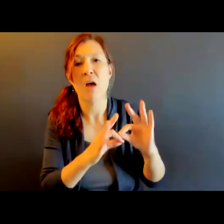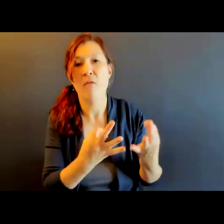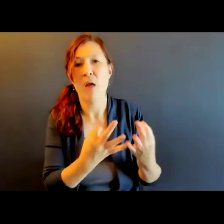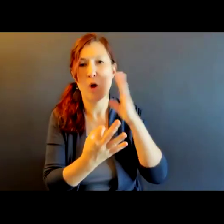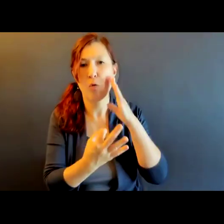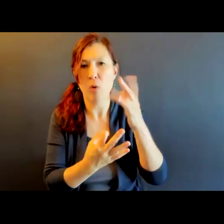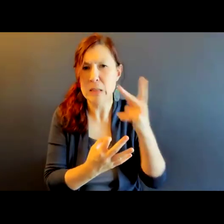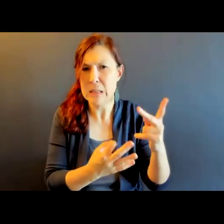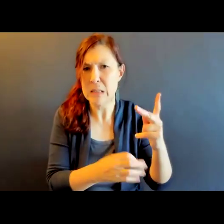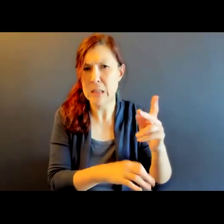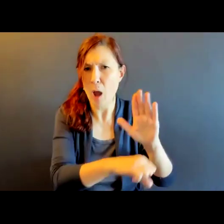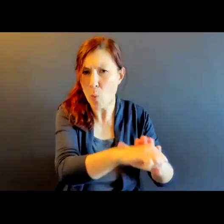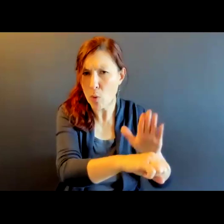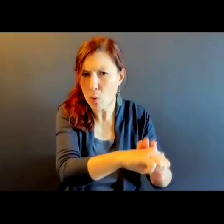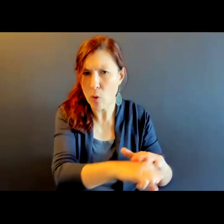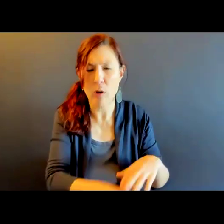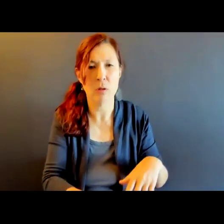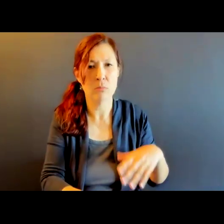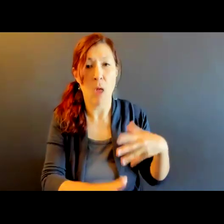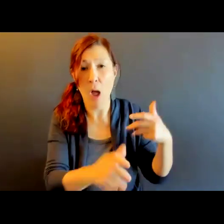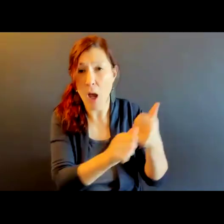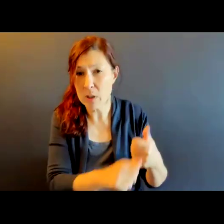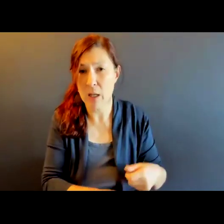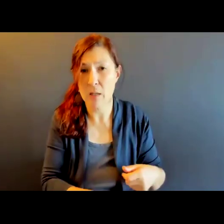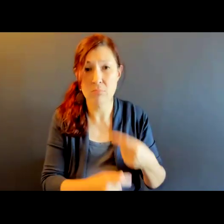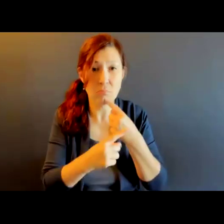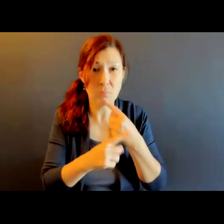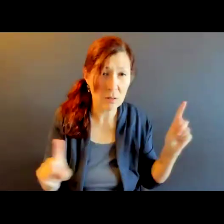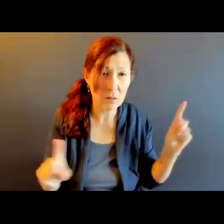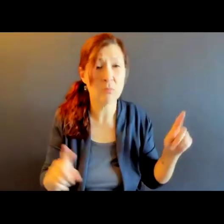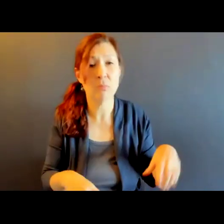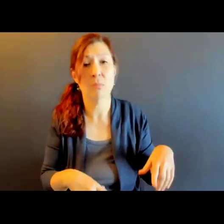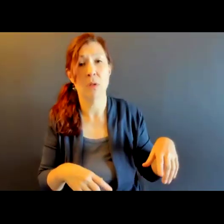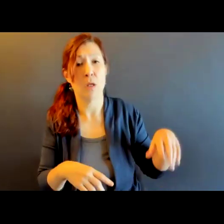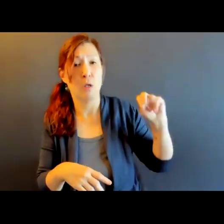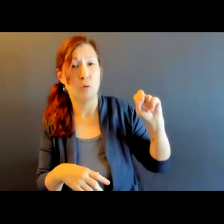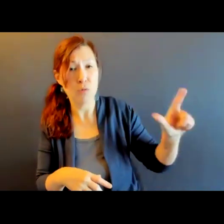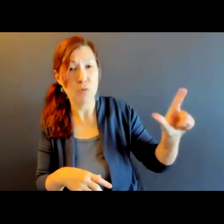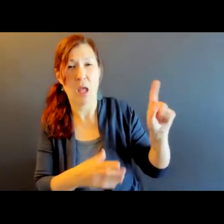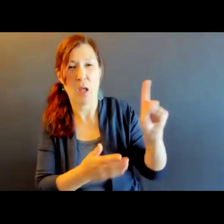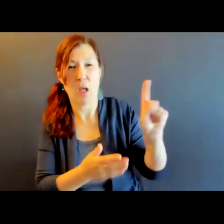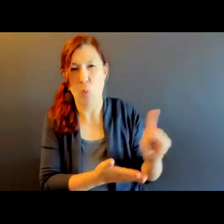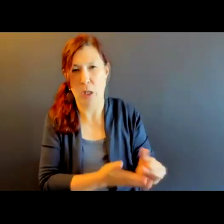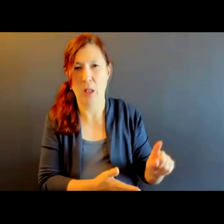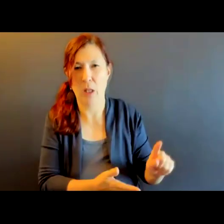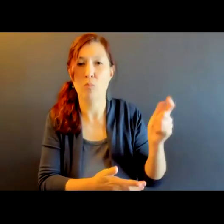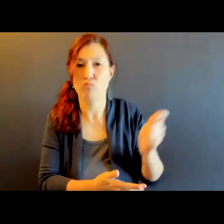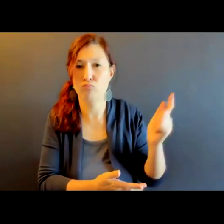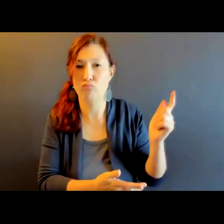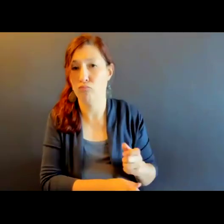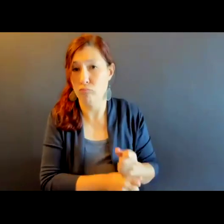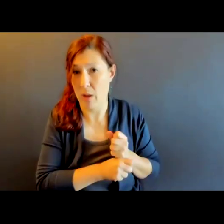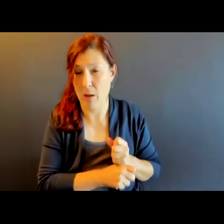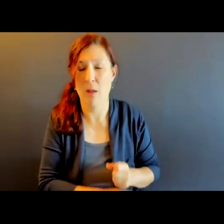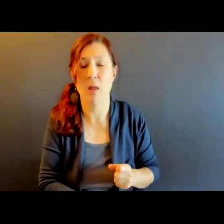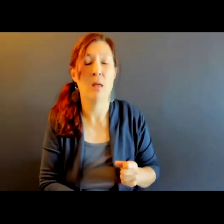alerts, updates, and announcements, as well as our weekly family newsletter, BPS Beyond the Bell. So just please